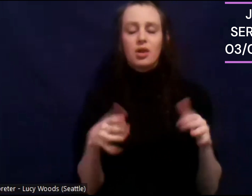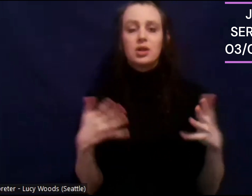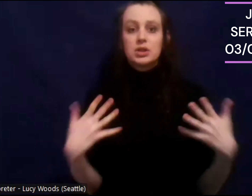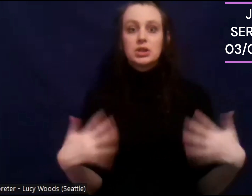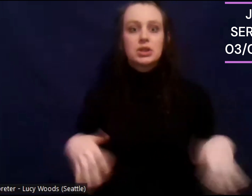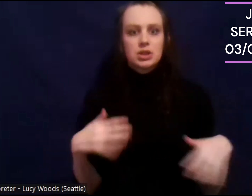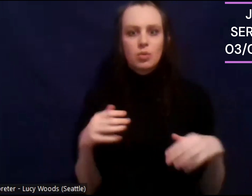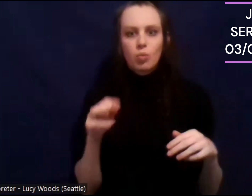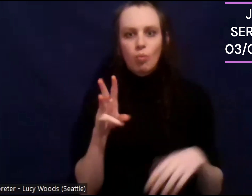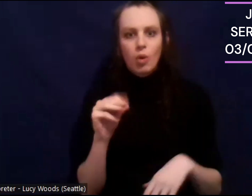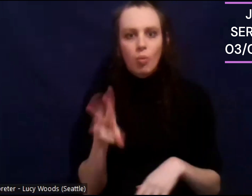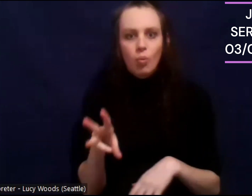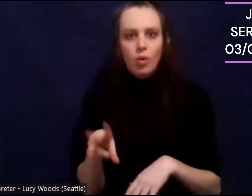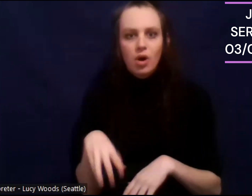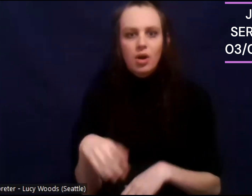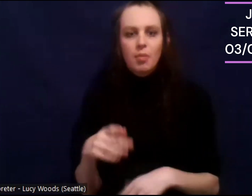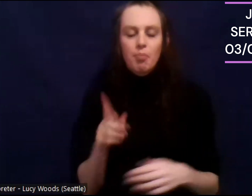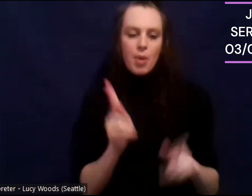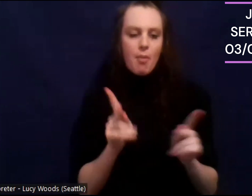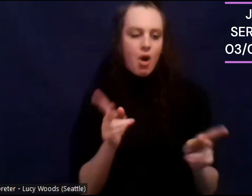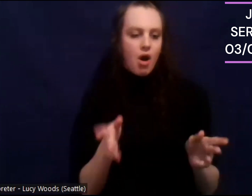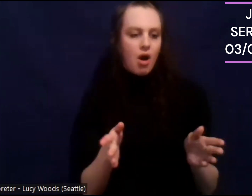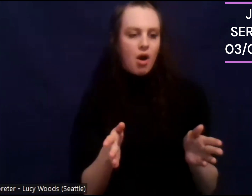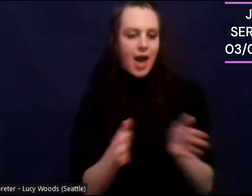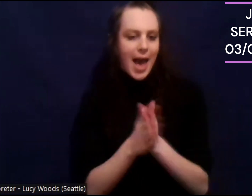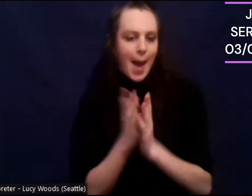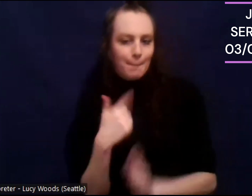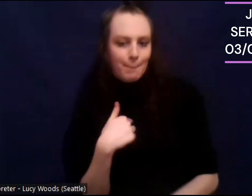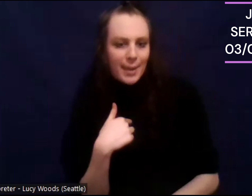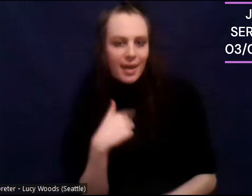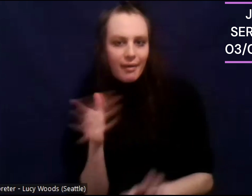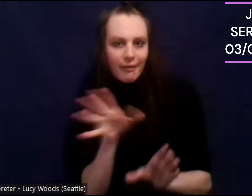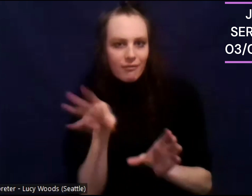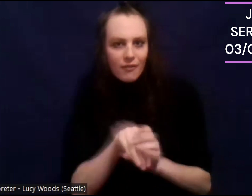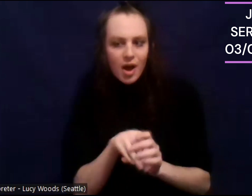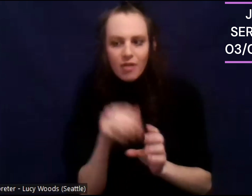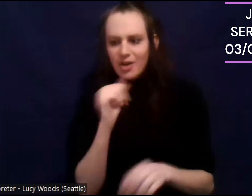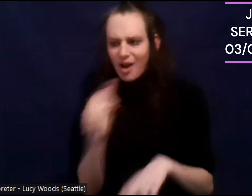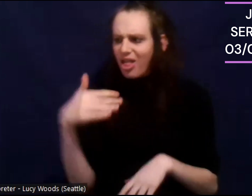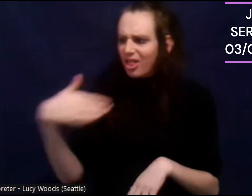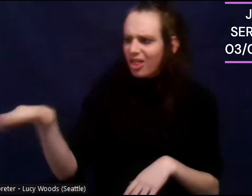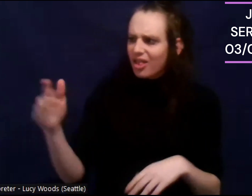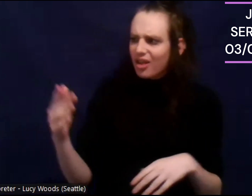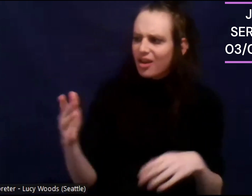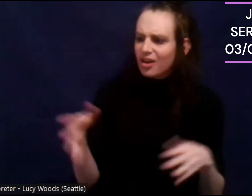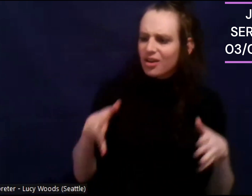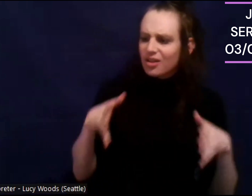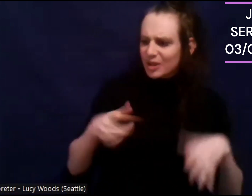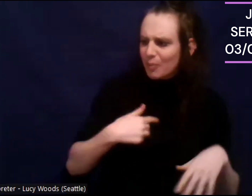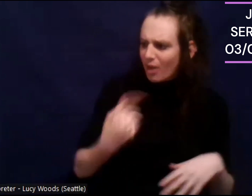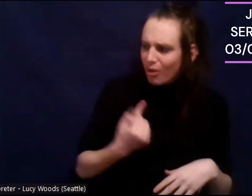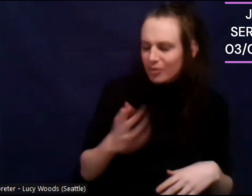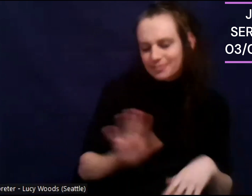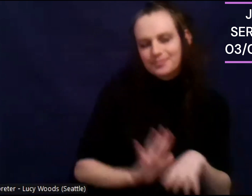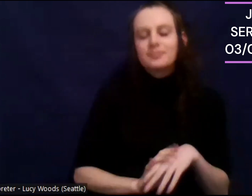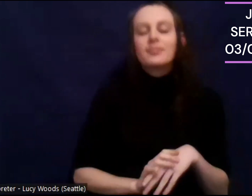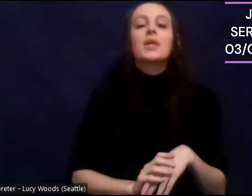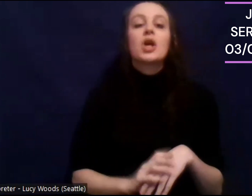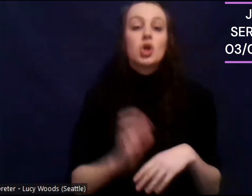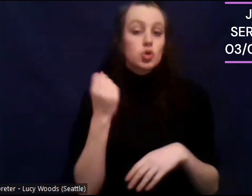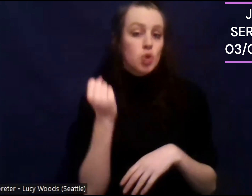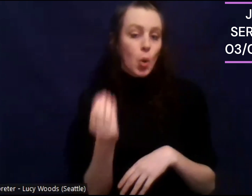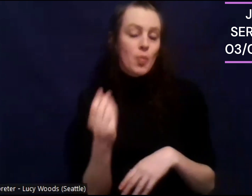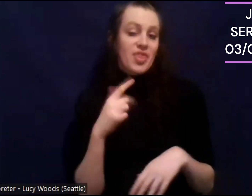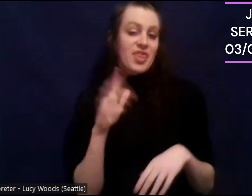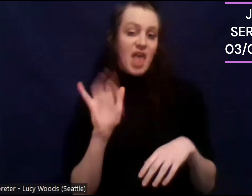go places and ask me to be part of things instead of go away and leave us alone. So that's obviously something completely